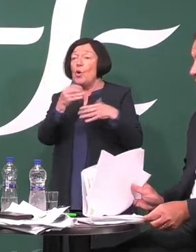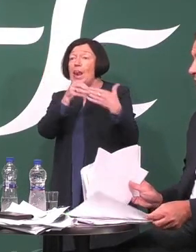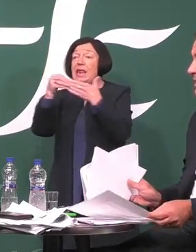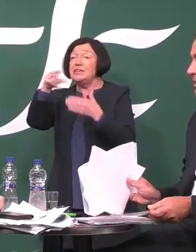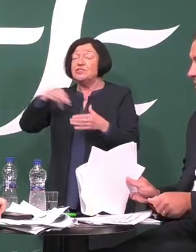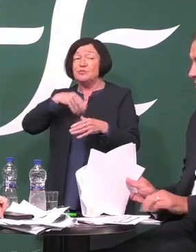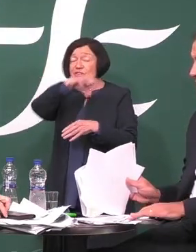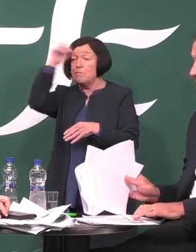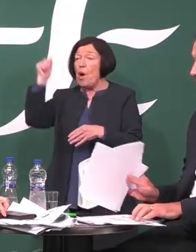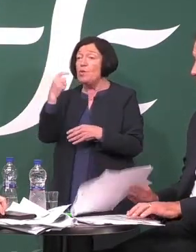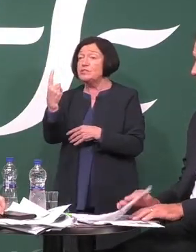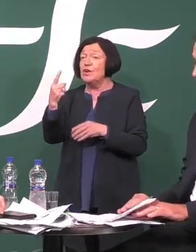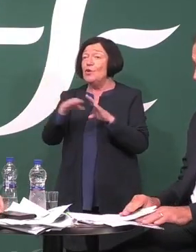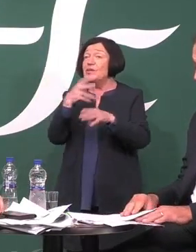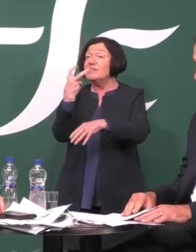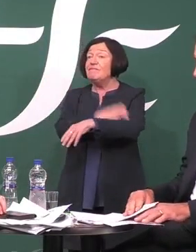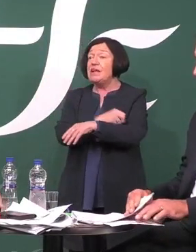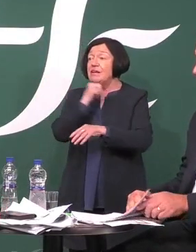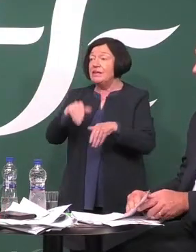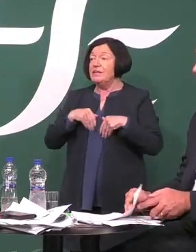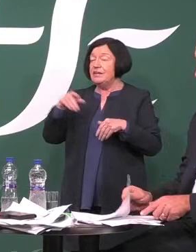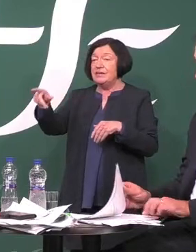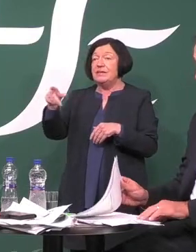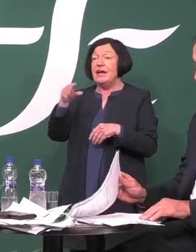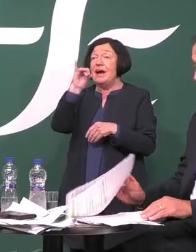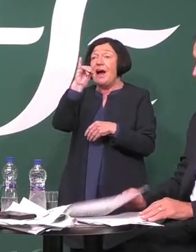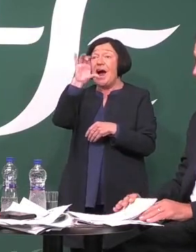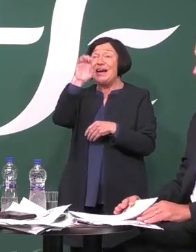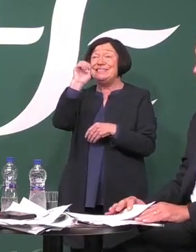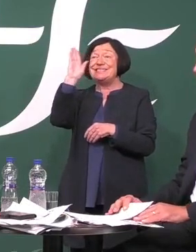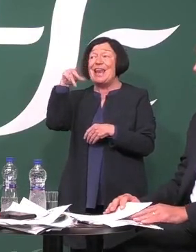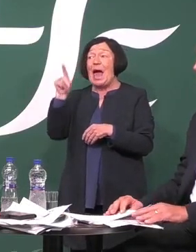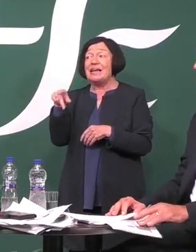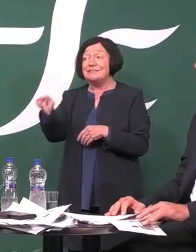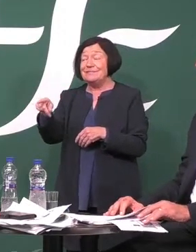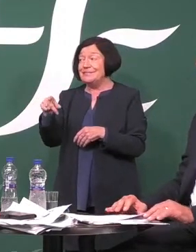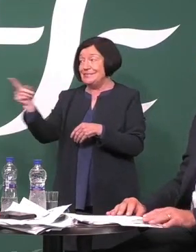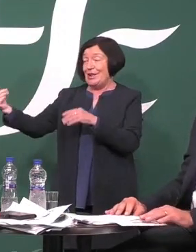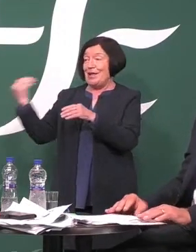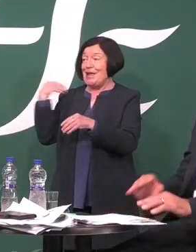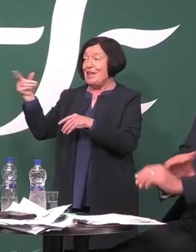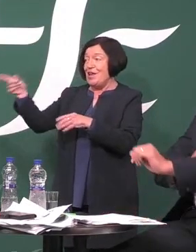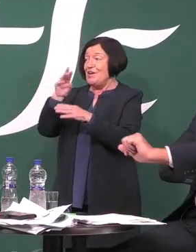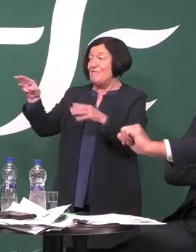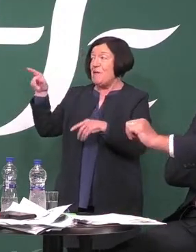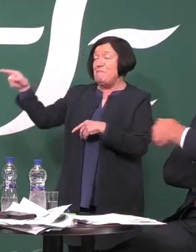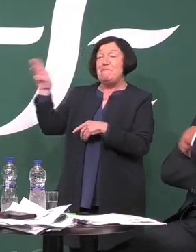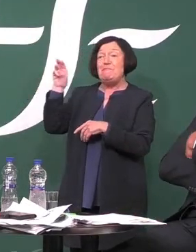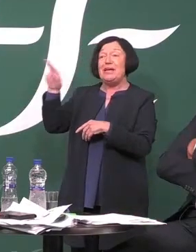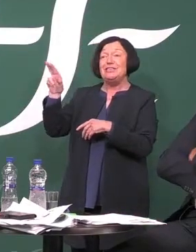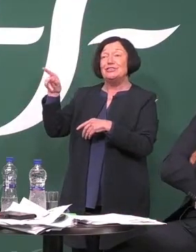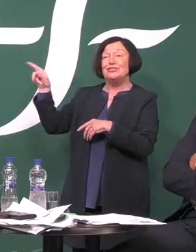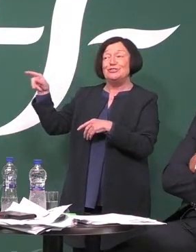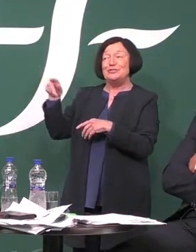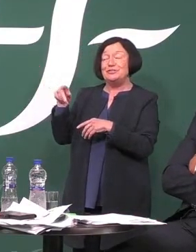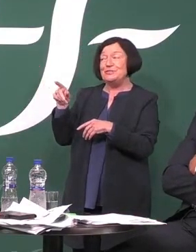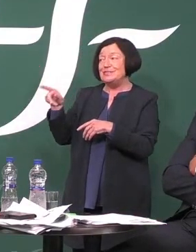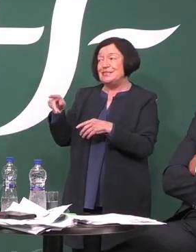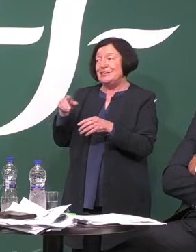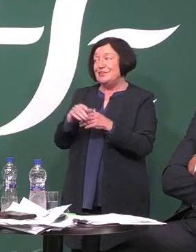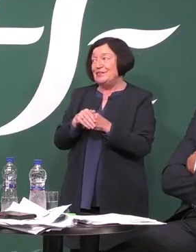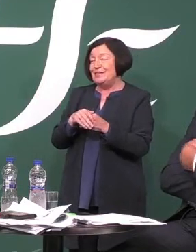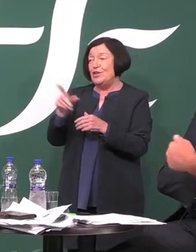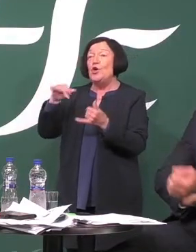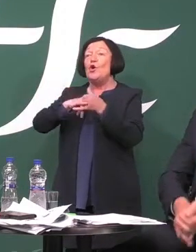with the most sort of vaccine unhesitancy? Iceland. I'm getting prompted here from either side. So if it was Who Wants to